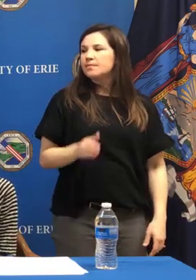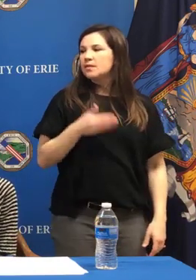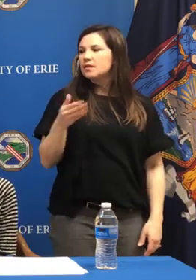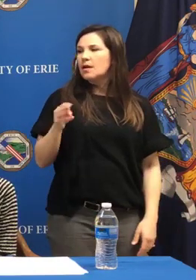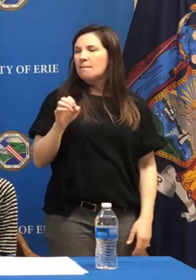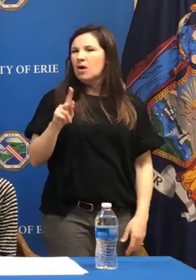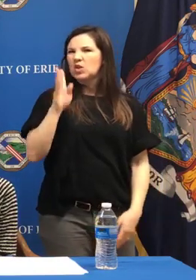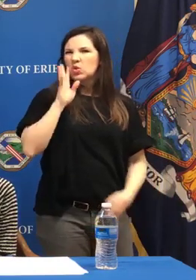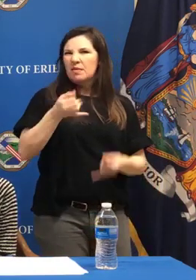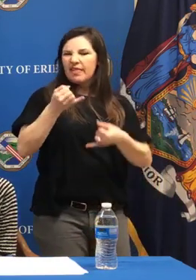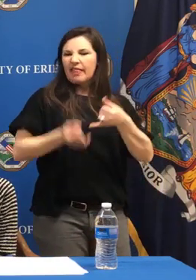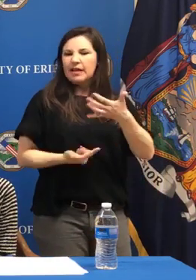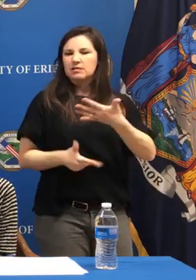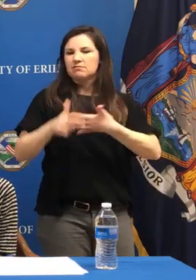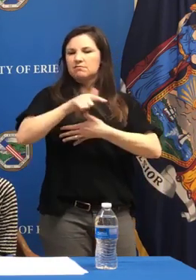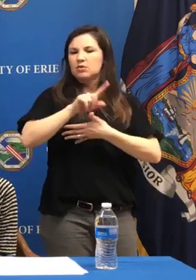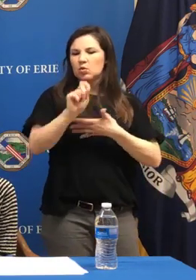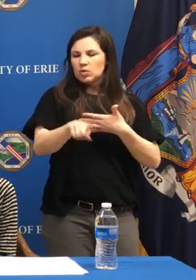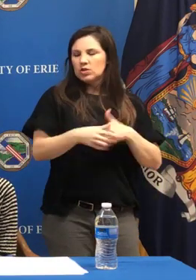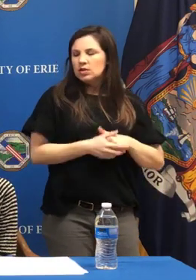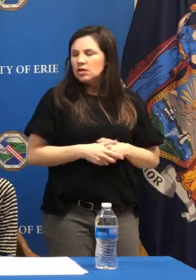This will be the last round of questions.